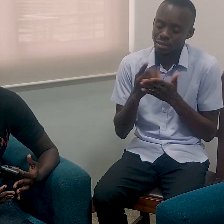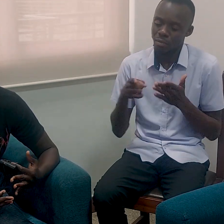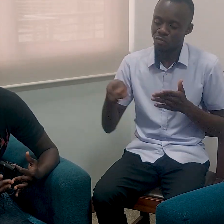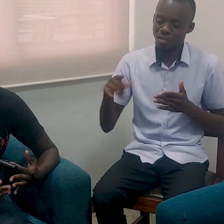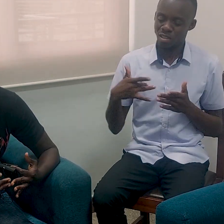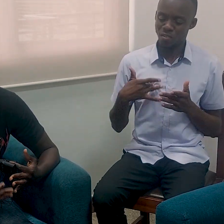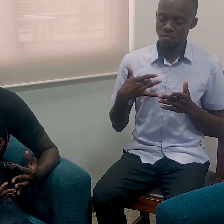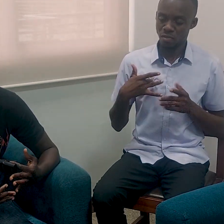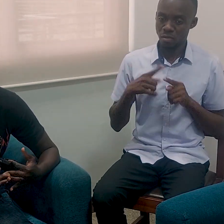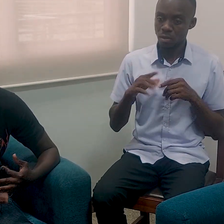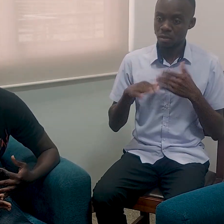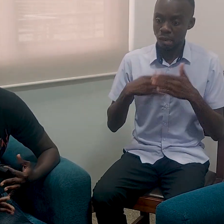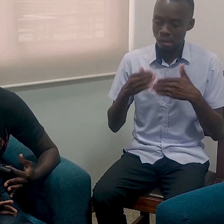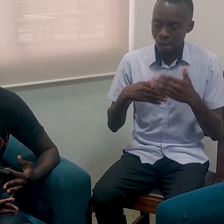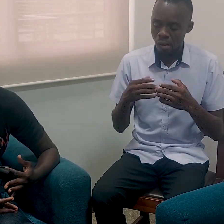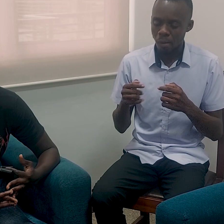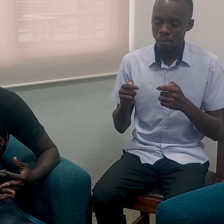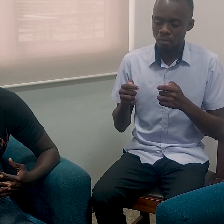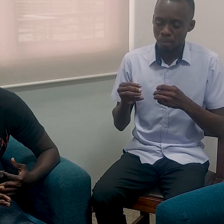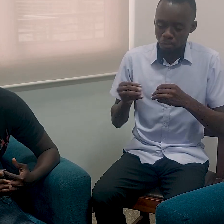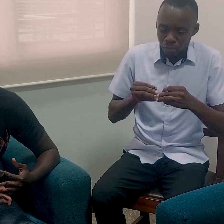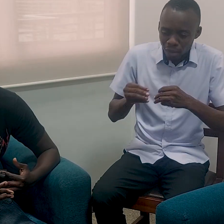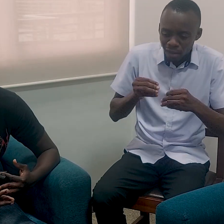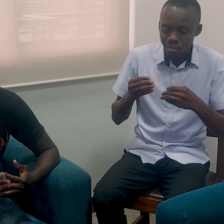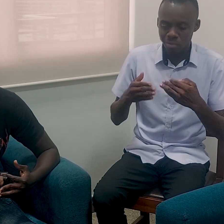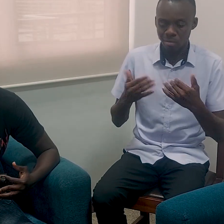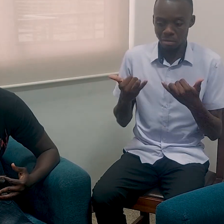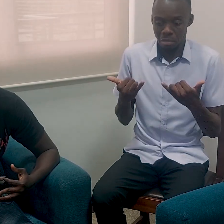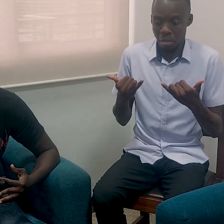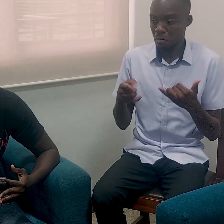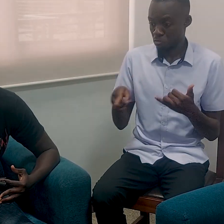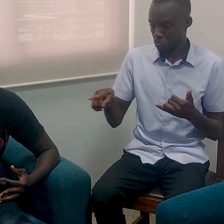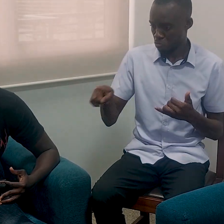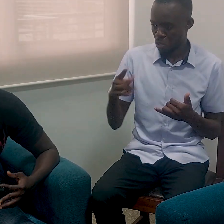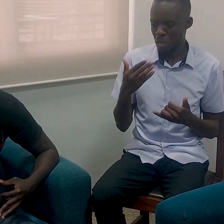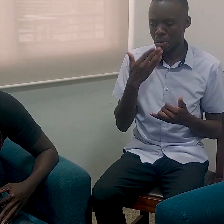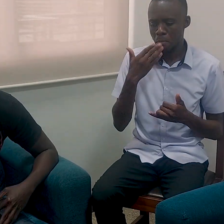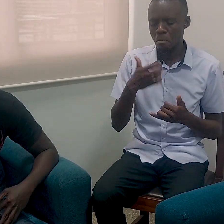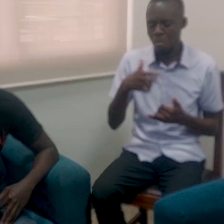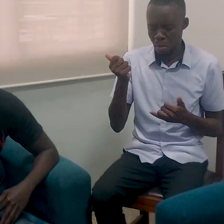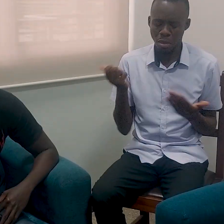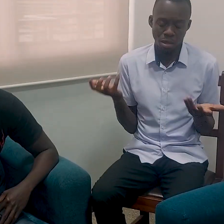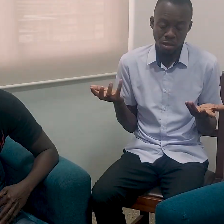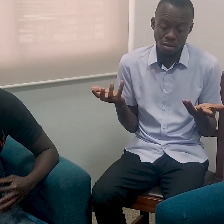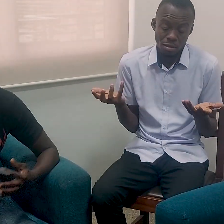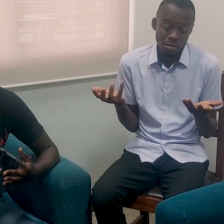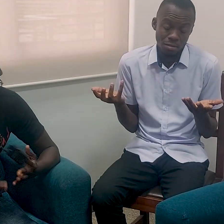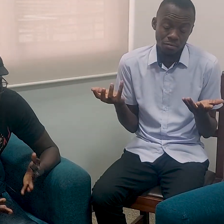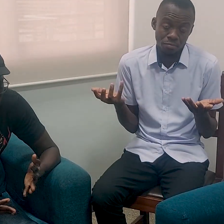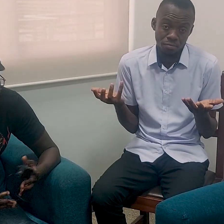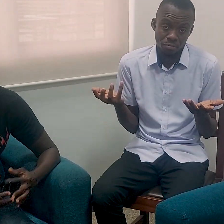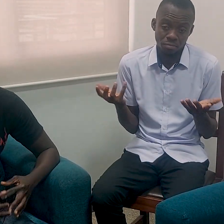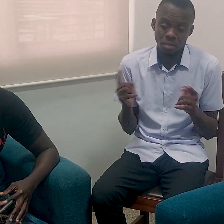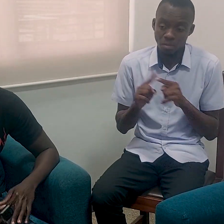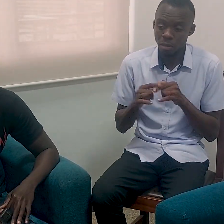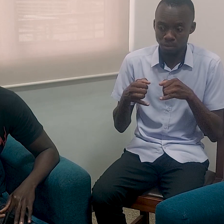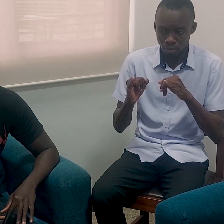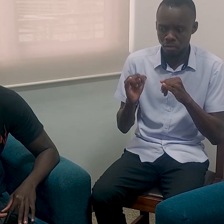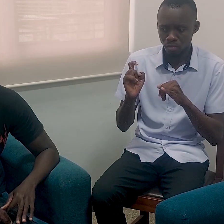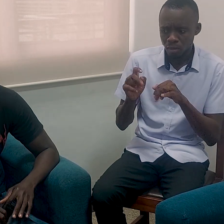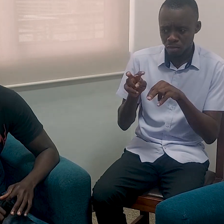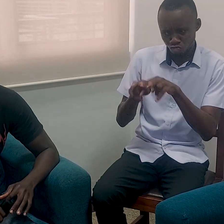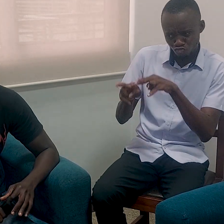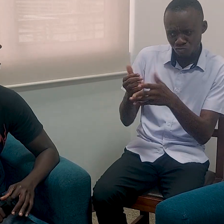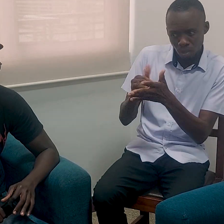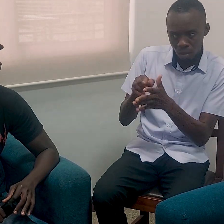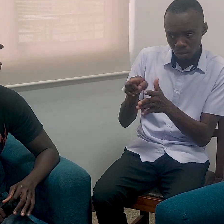things, they were able to, manage, and currently things have gotten better because they had to follow up and everything. Yes.